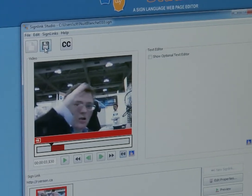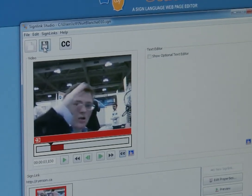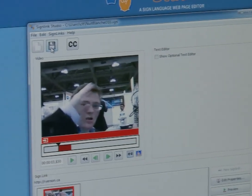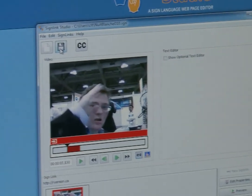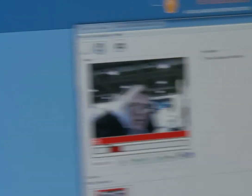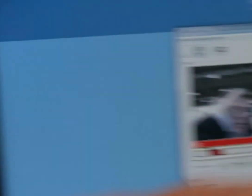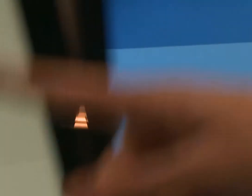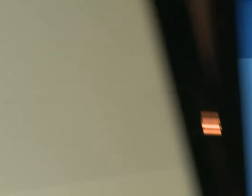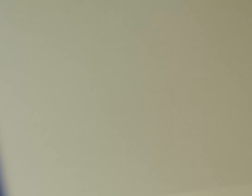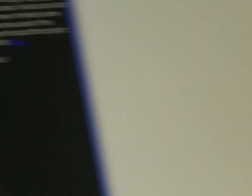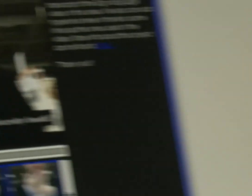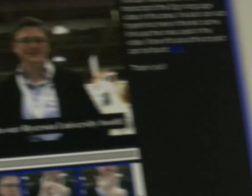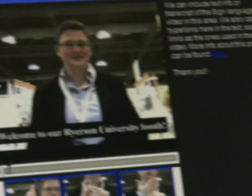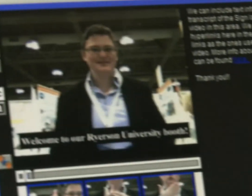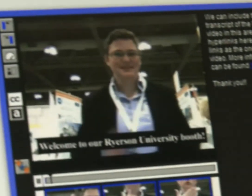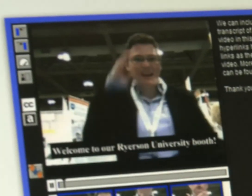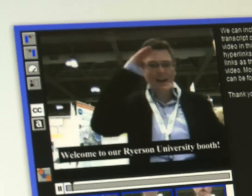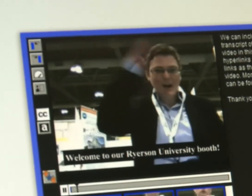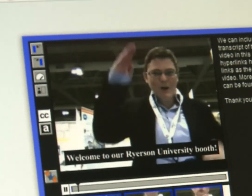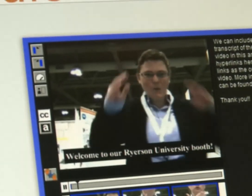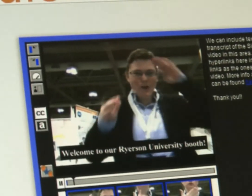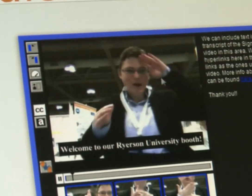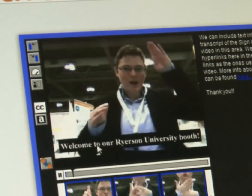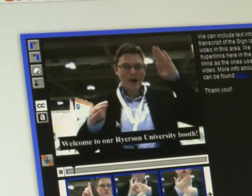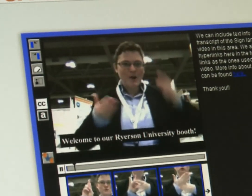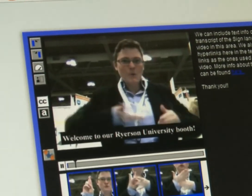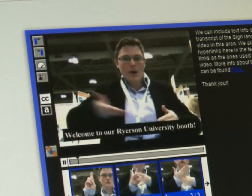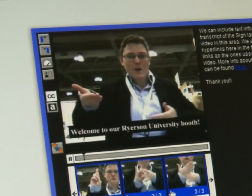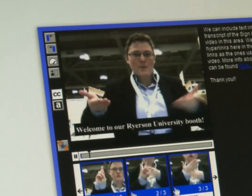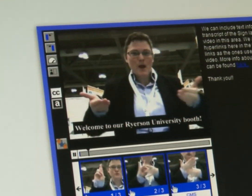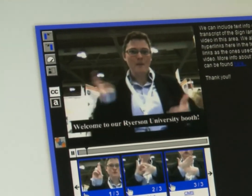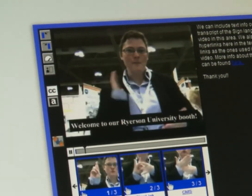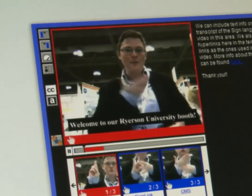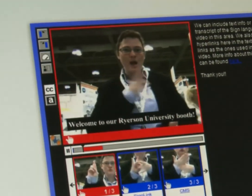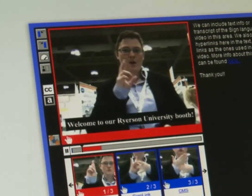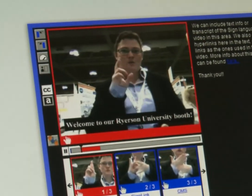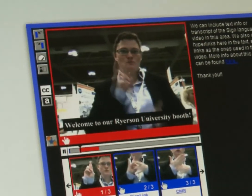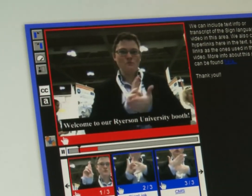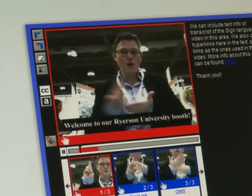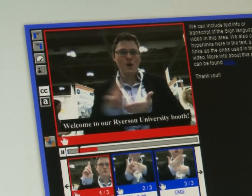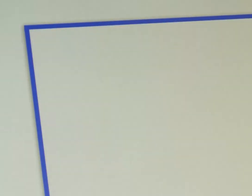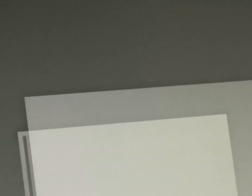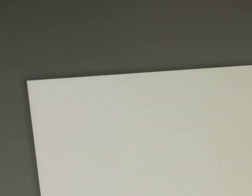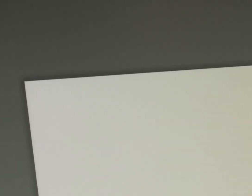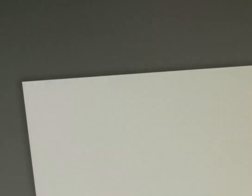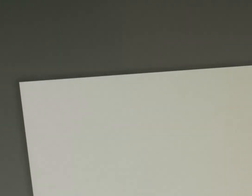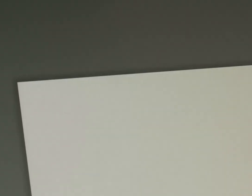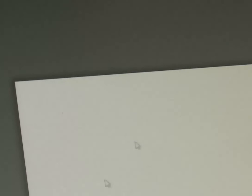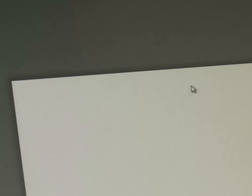then put into any other website that you have, and it would look like this.